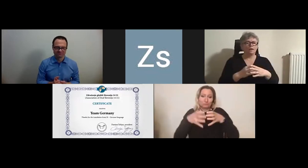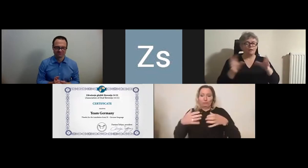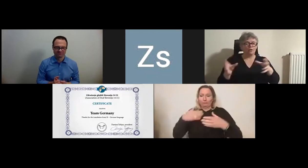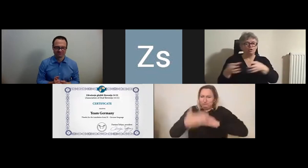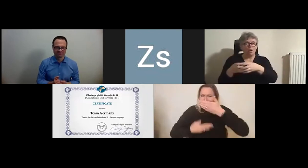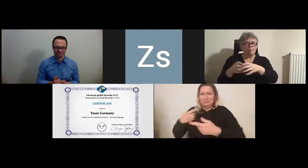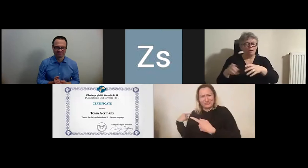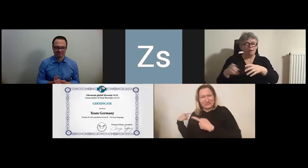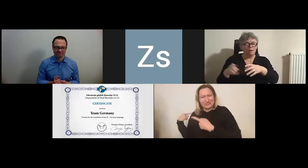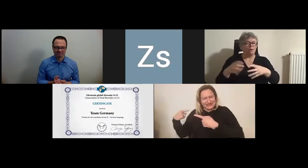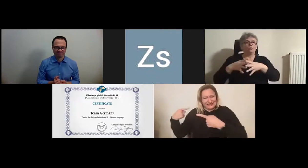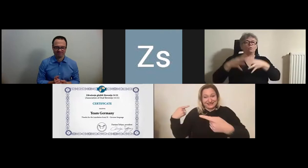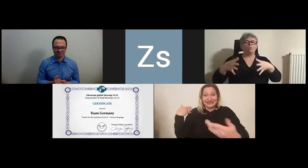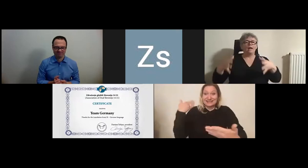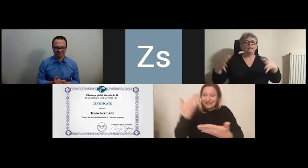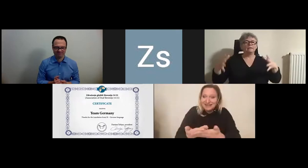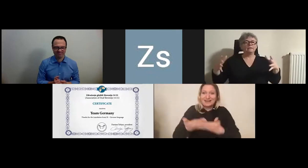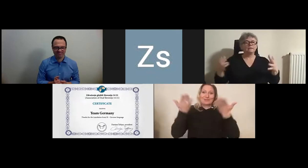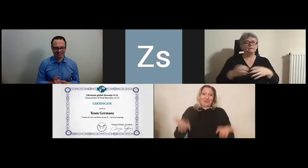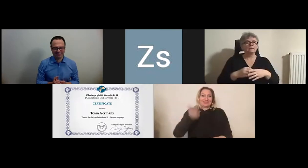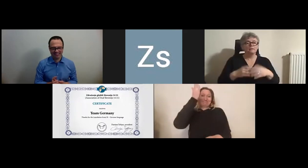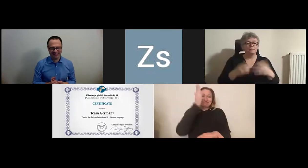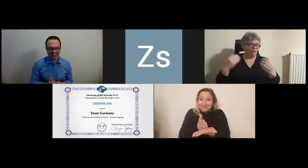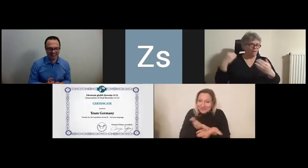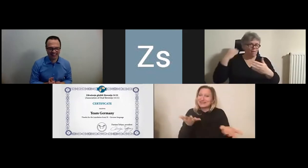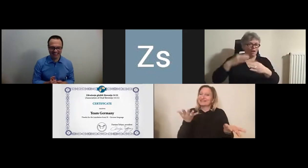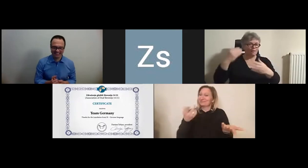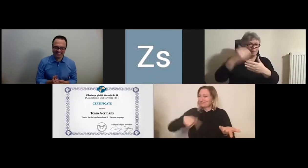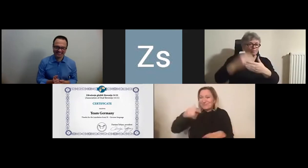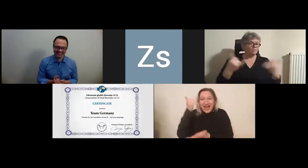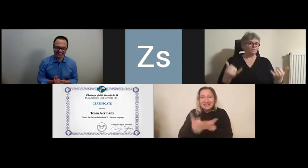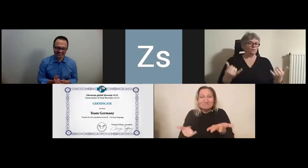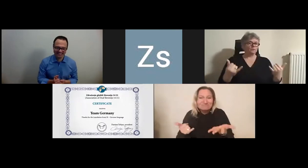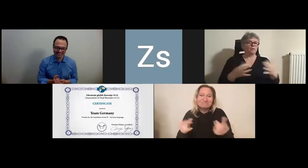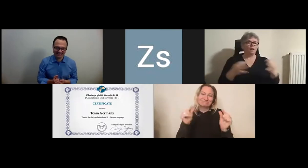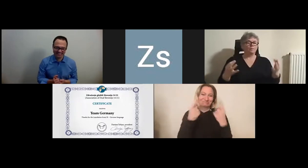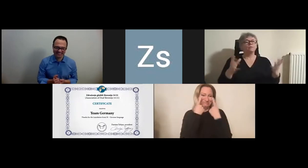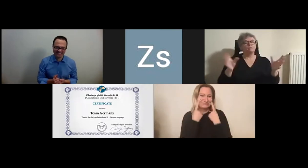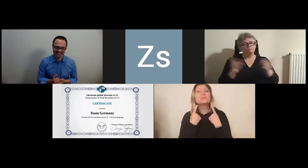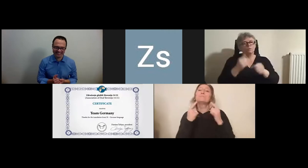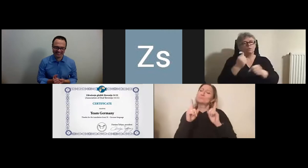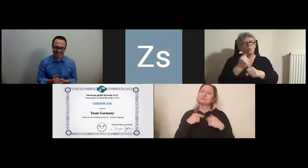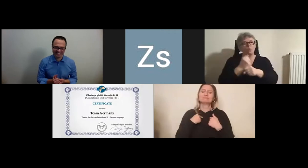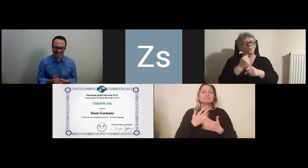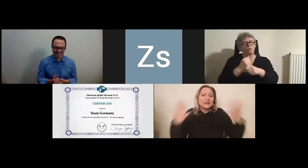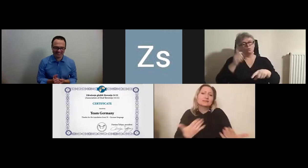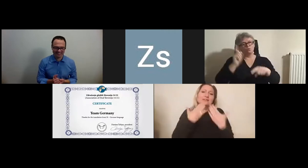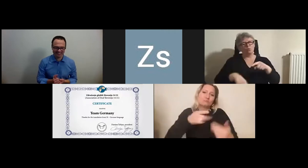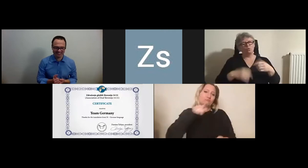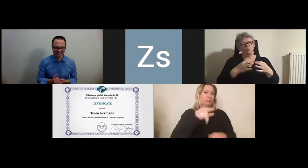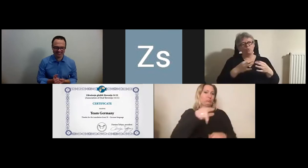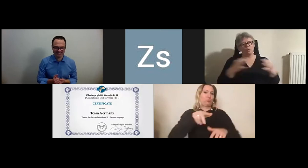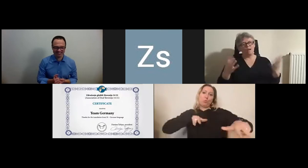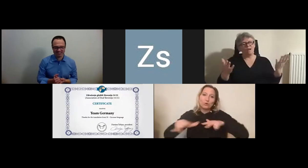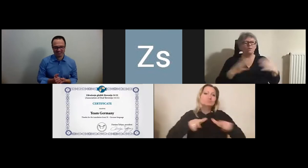new interpreters an opportunity to volunteer and see if this is a possible career future for them. I'm a